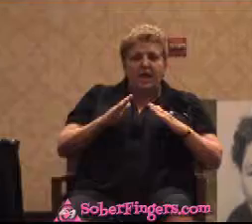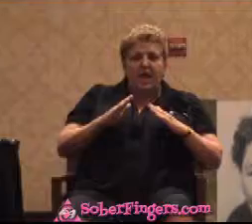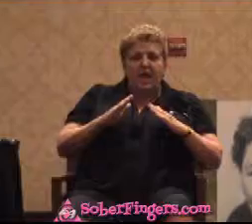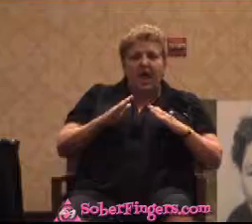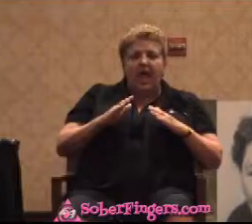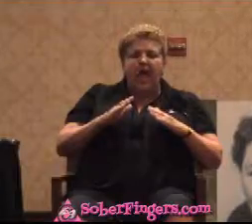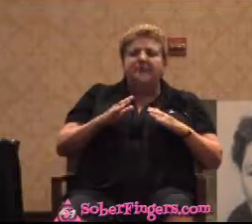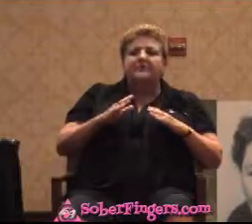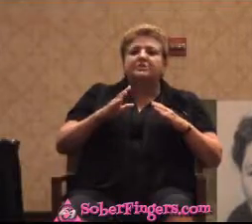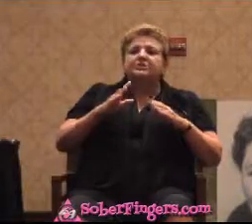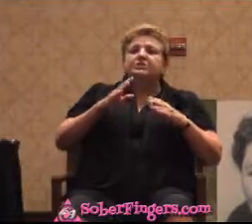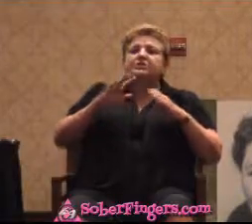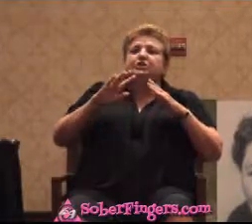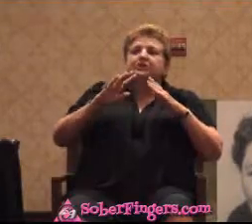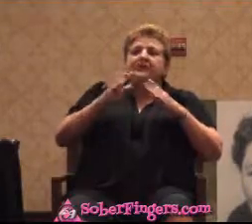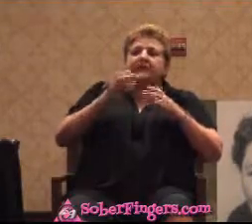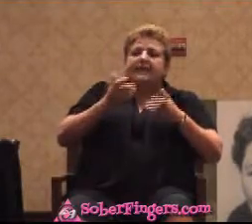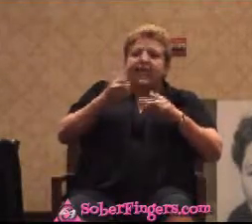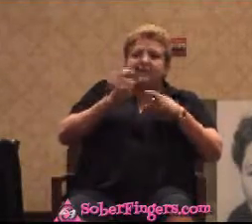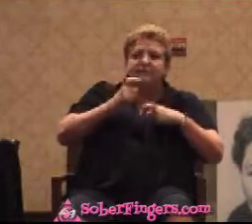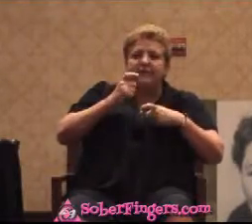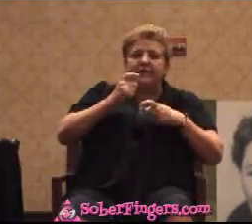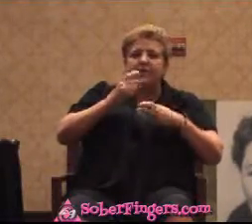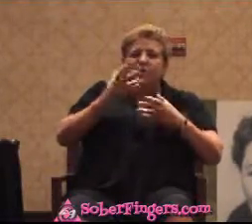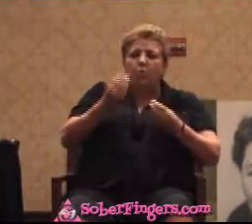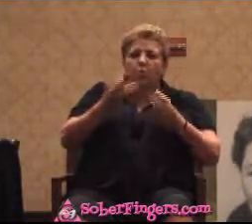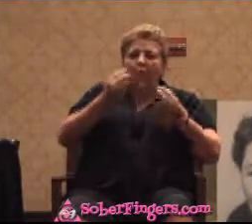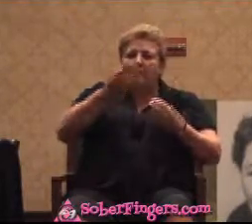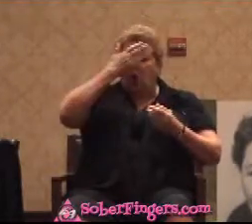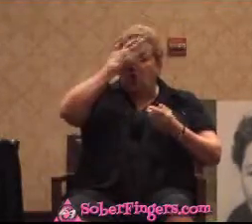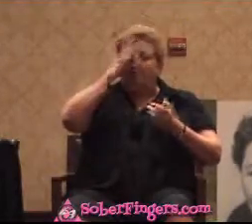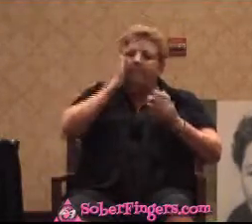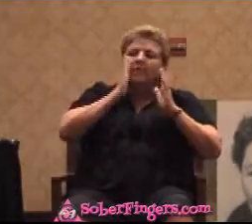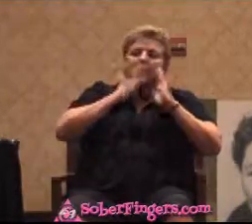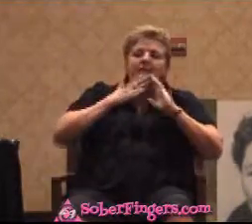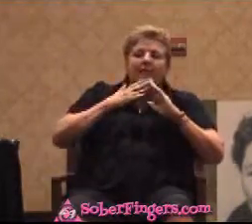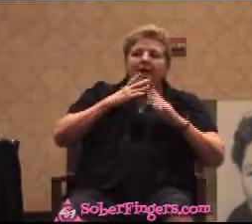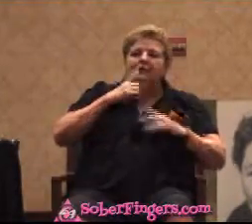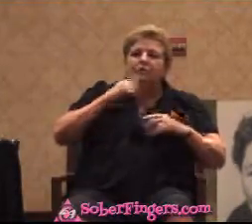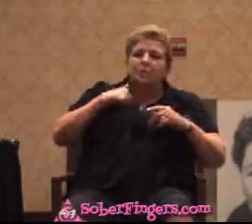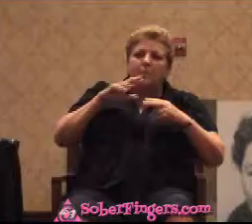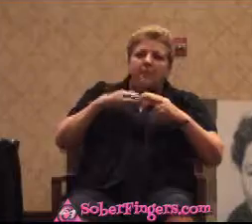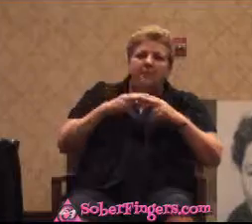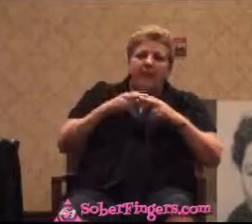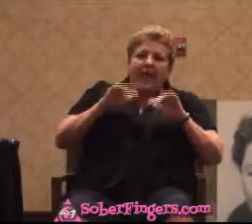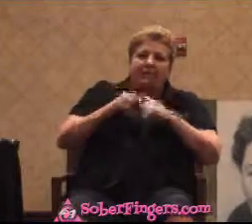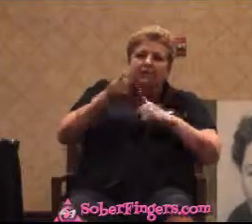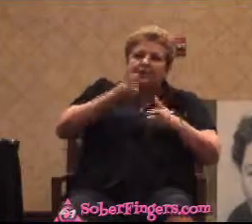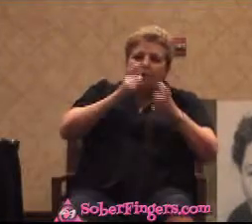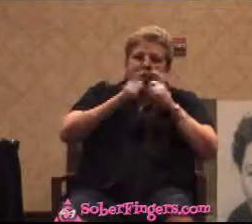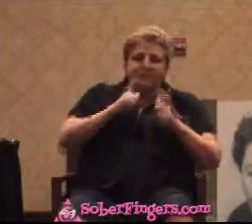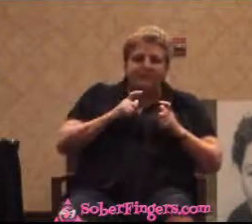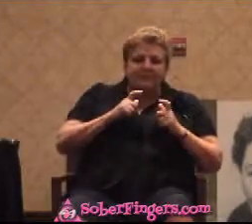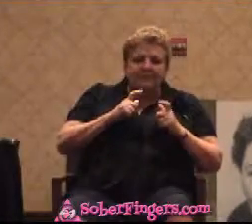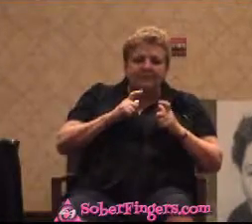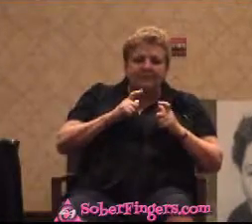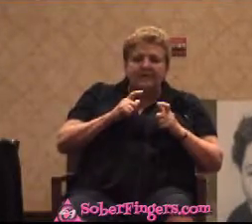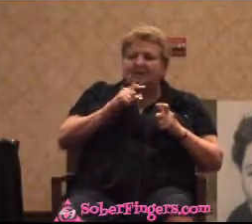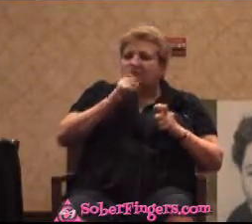drinking. And she didn't tell me how much she drank. She didn't even tell me what she drank.